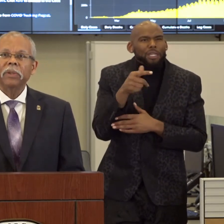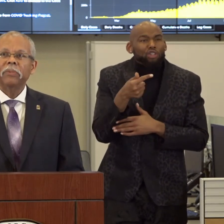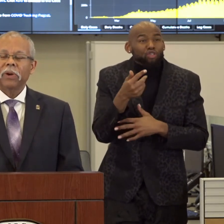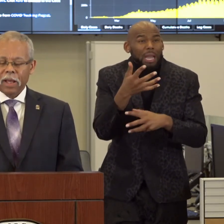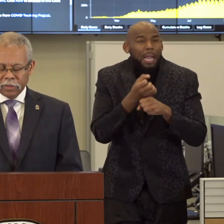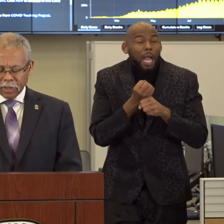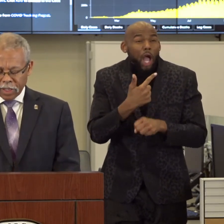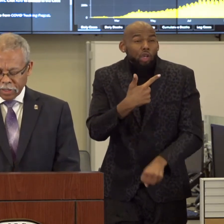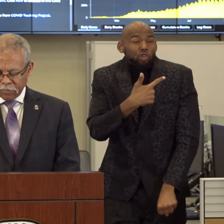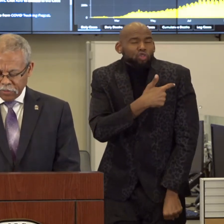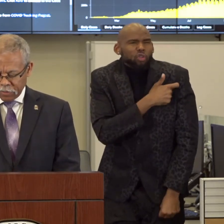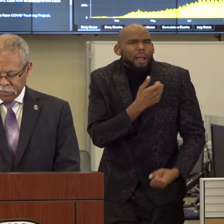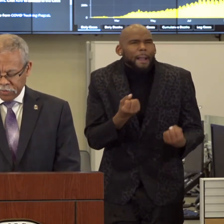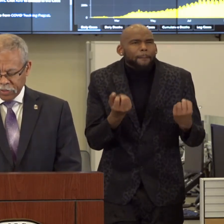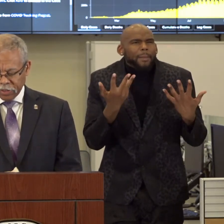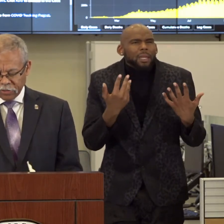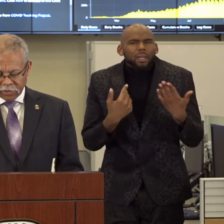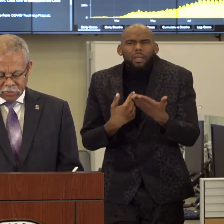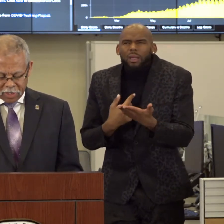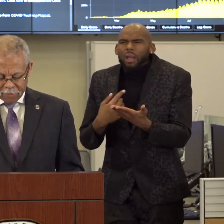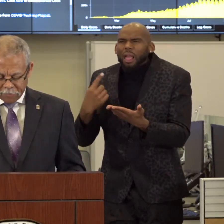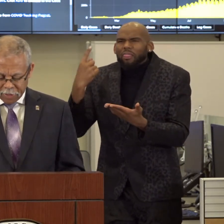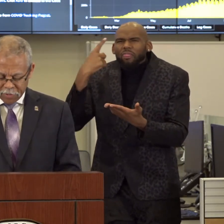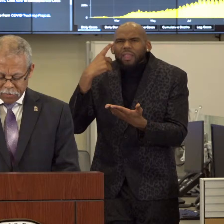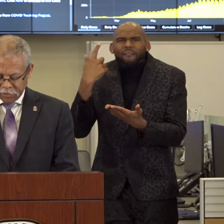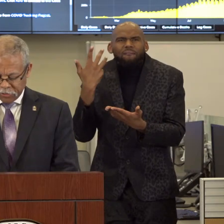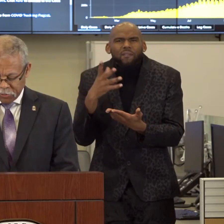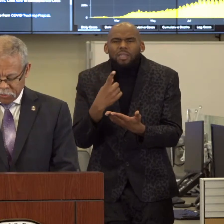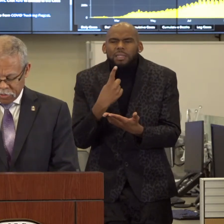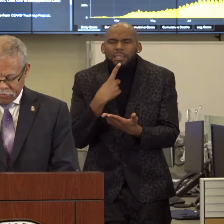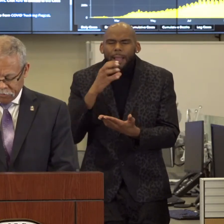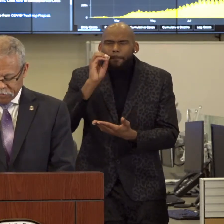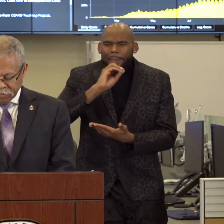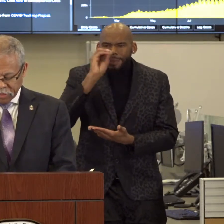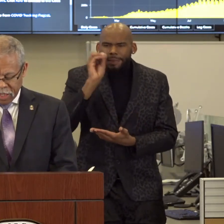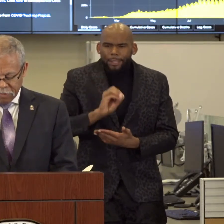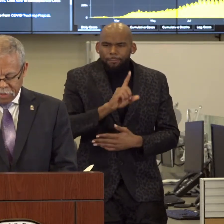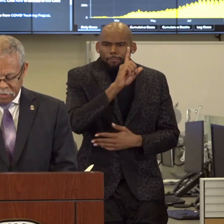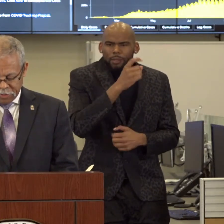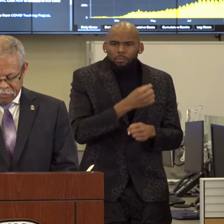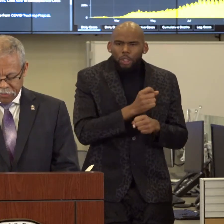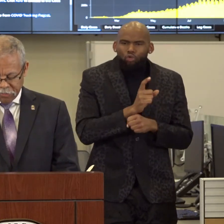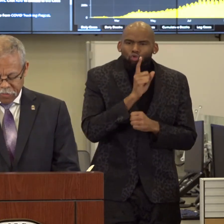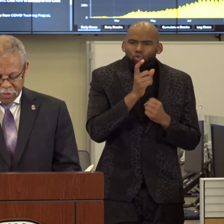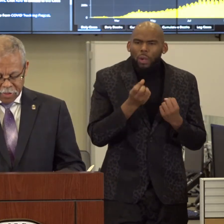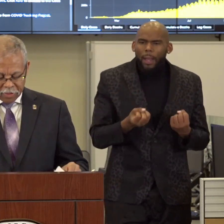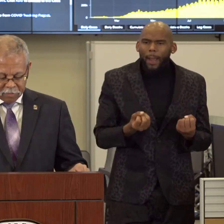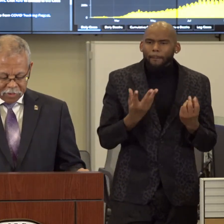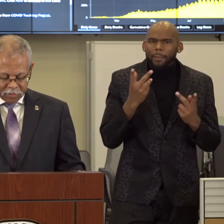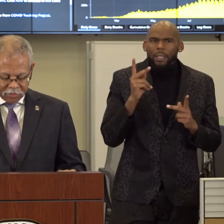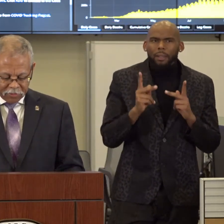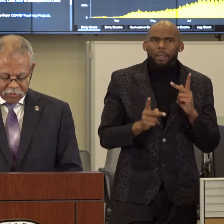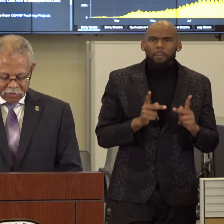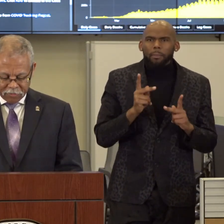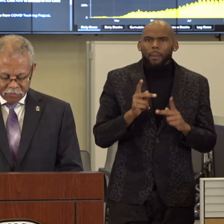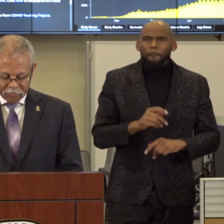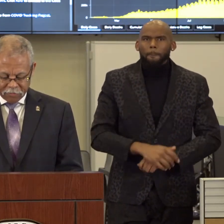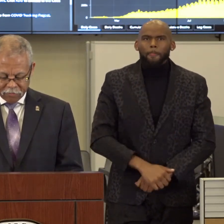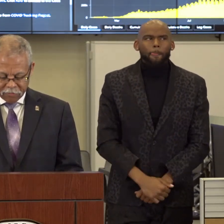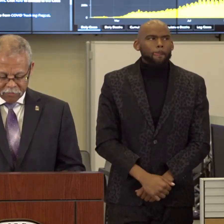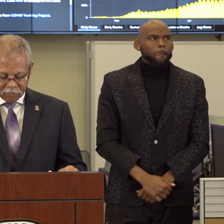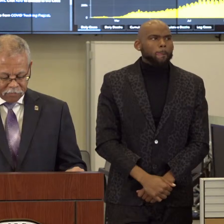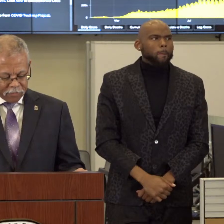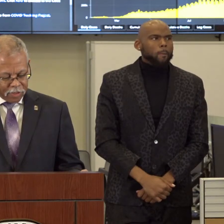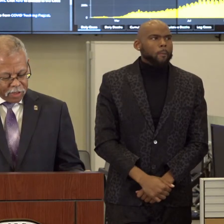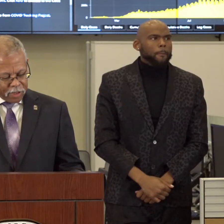How many people? I think I gave you the percentages. Let me be sure. How many people? Let me be sure. I